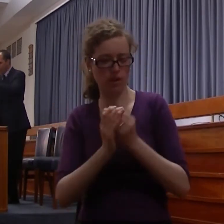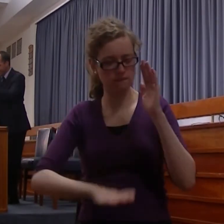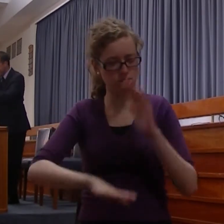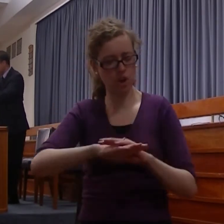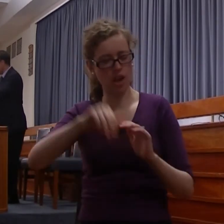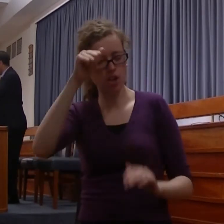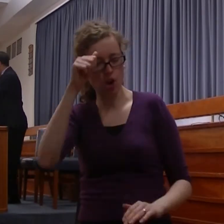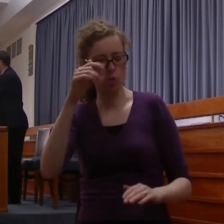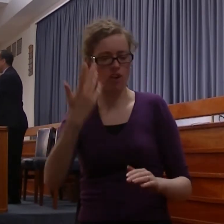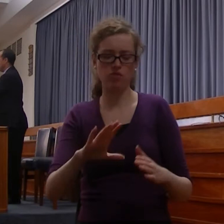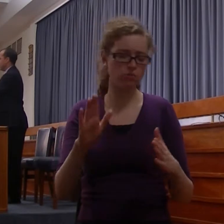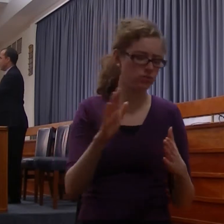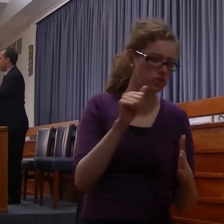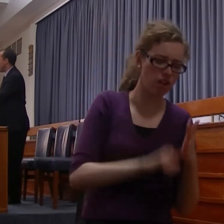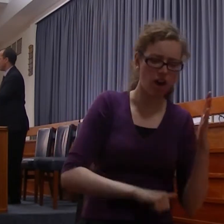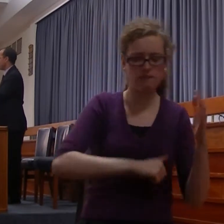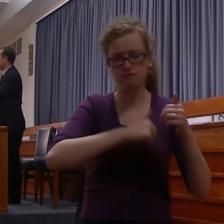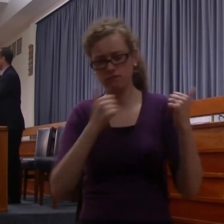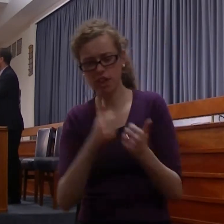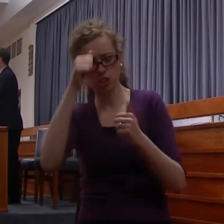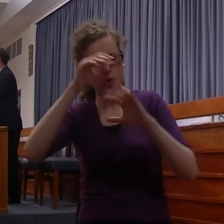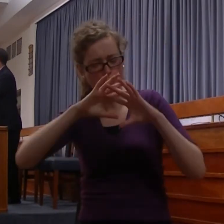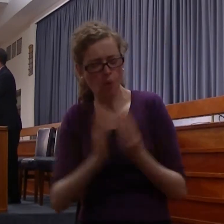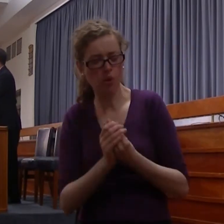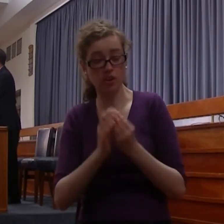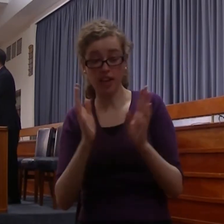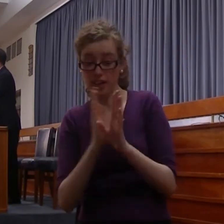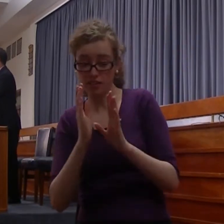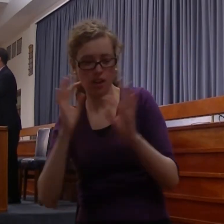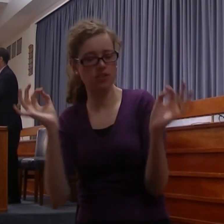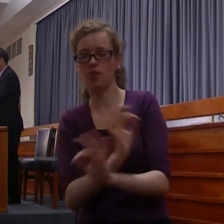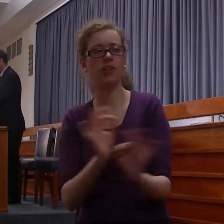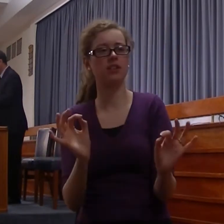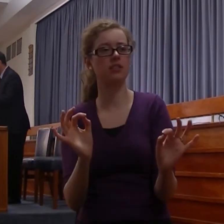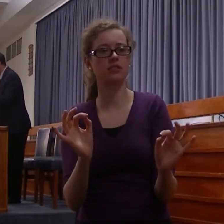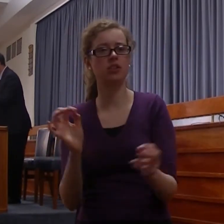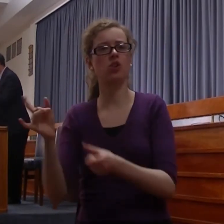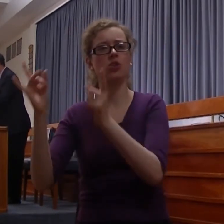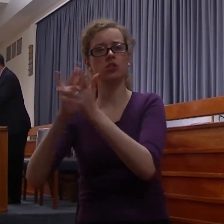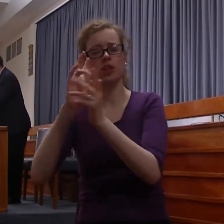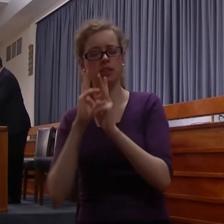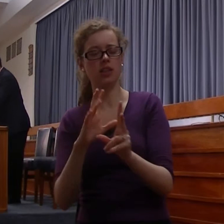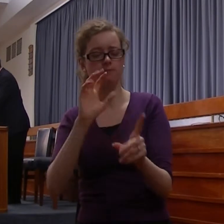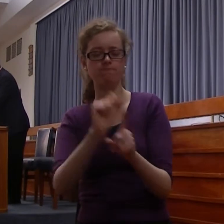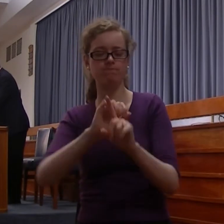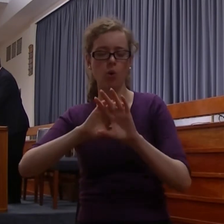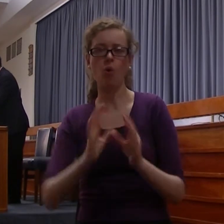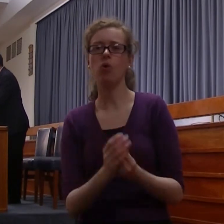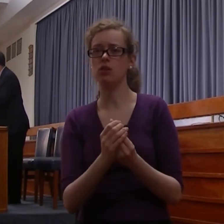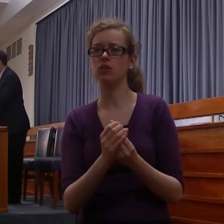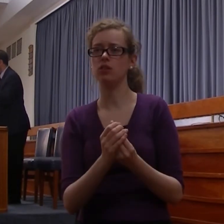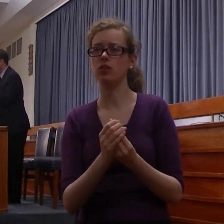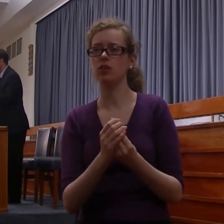means to know thoroughly, to know completely, to know from one end to the other end.